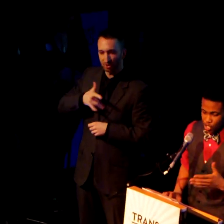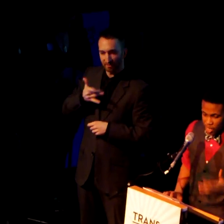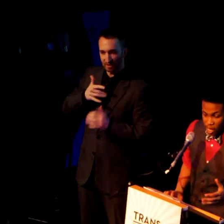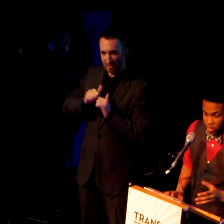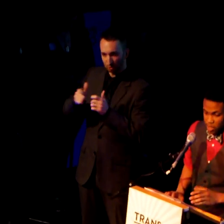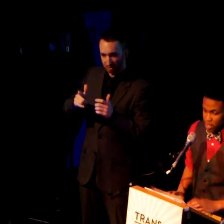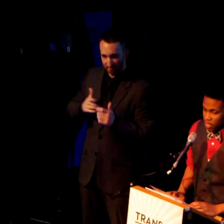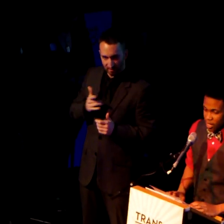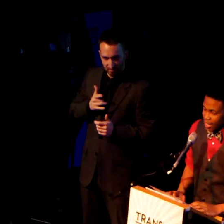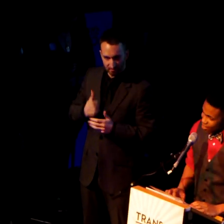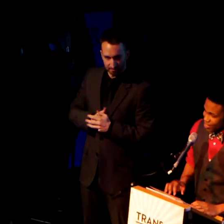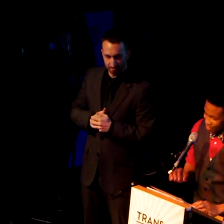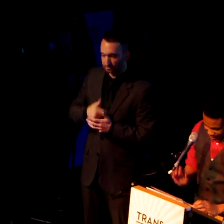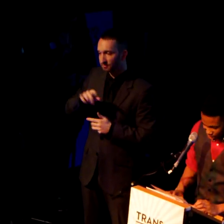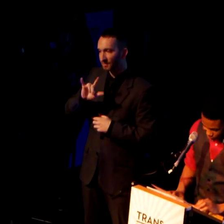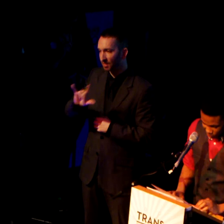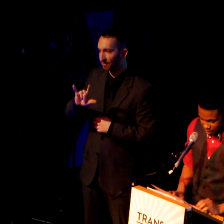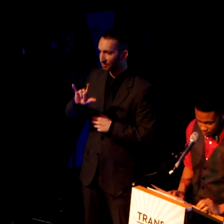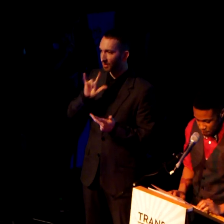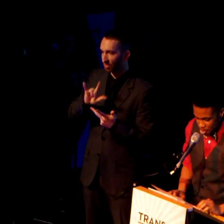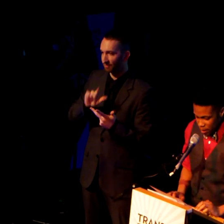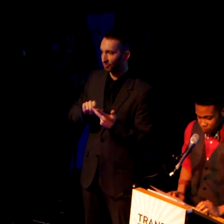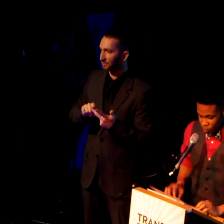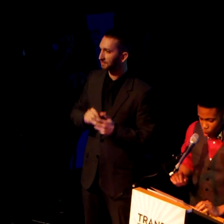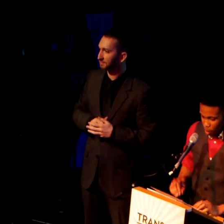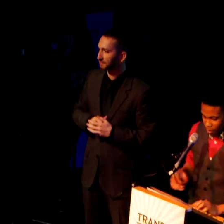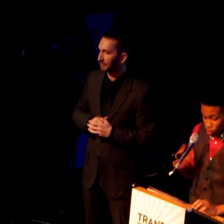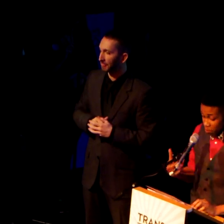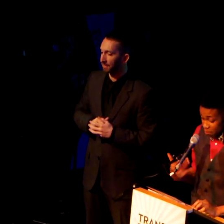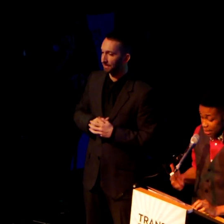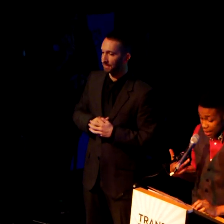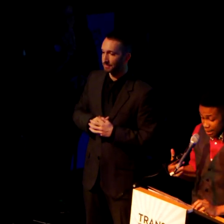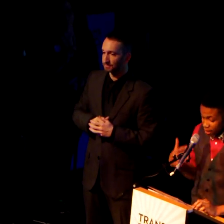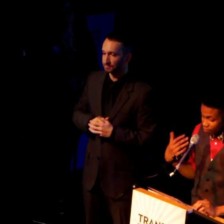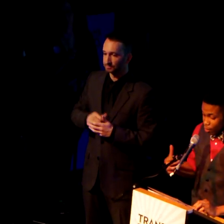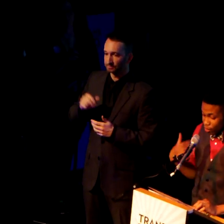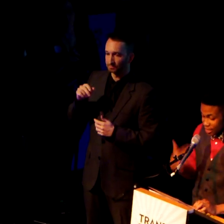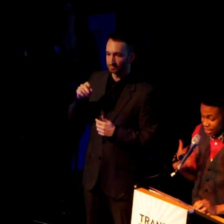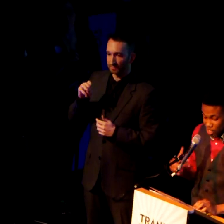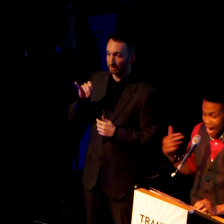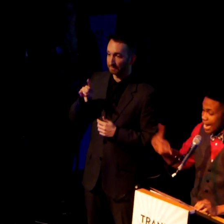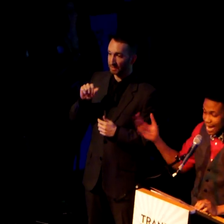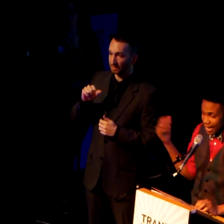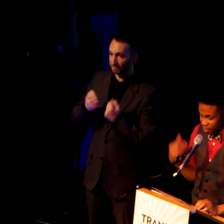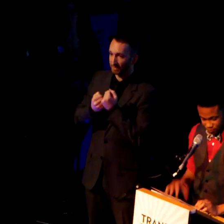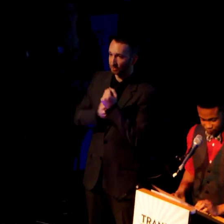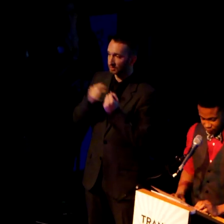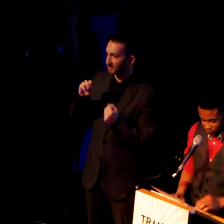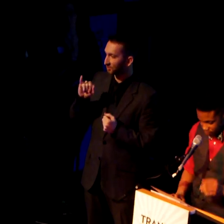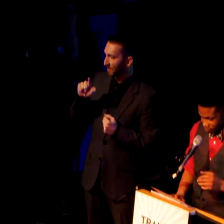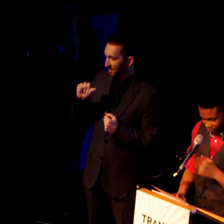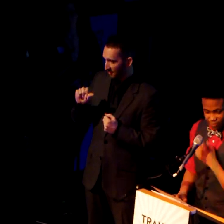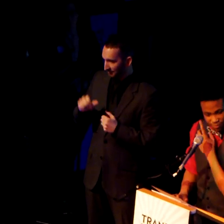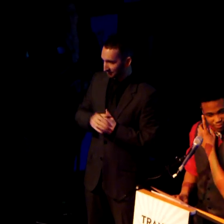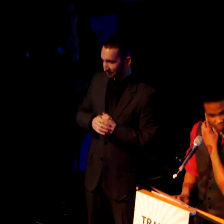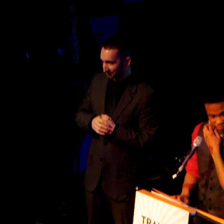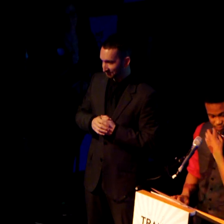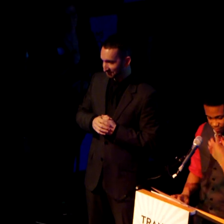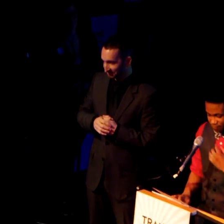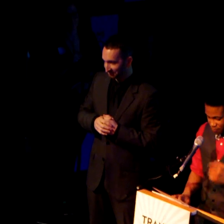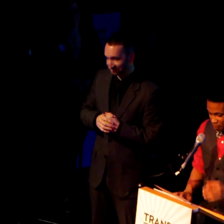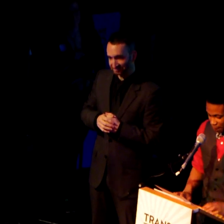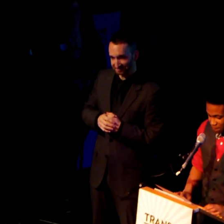feels the way that she does. I love you. I love you, Lourdes. Kokoma Media Inc. and the founder of TGIA.